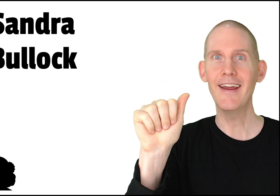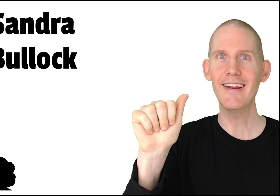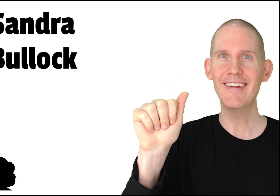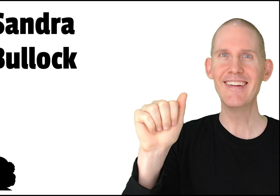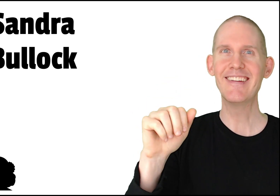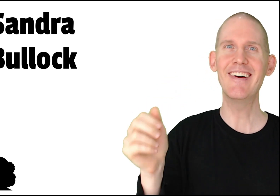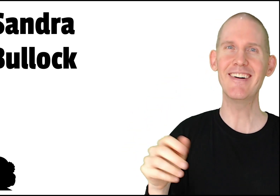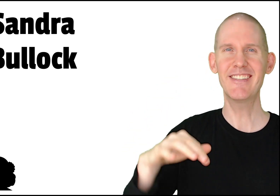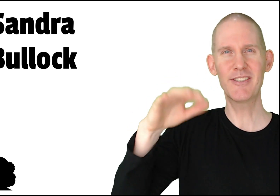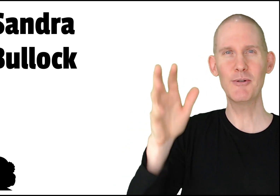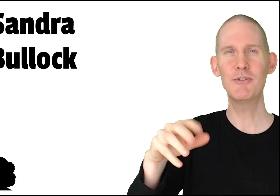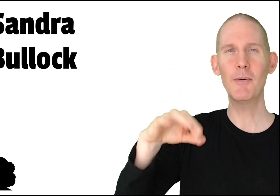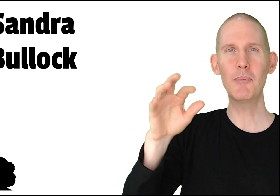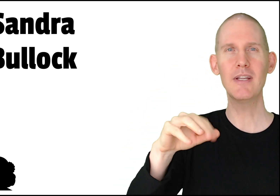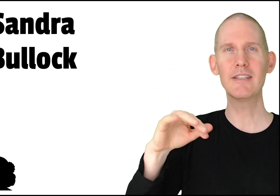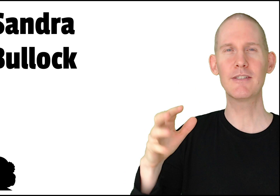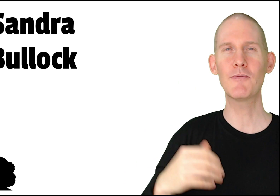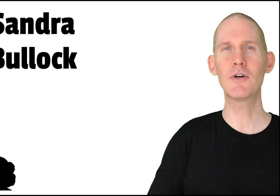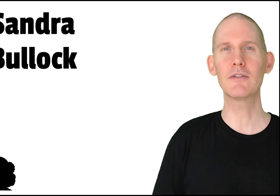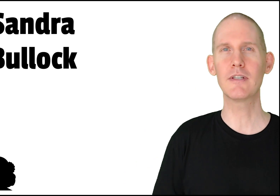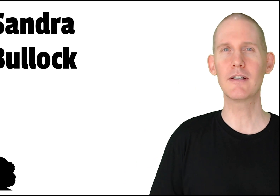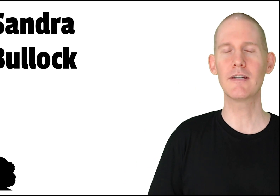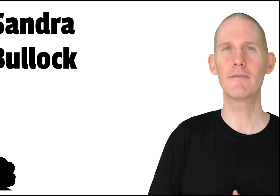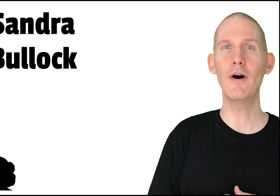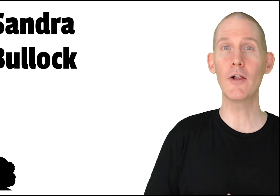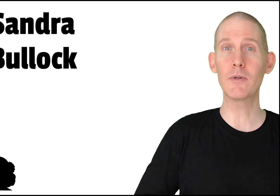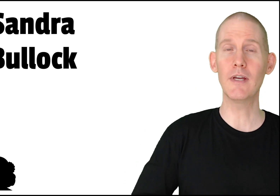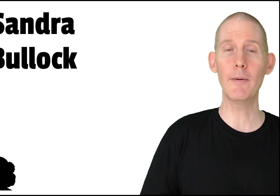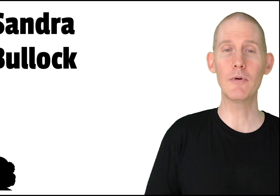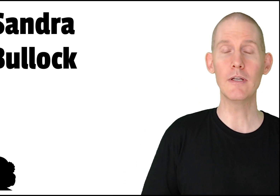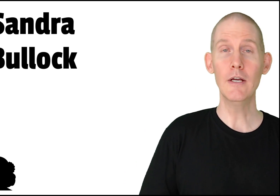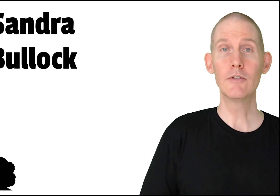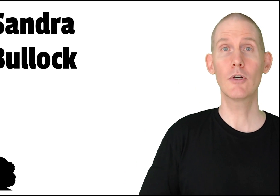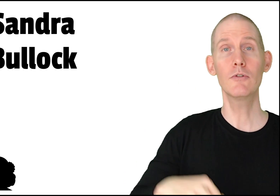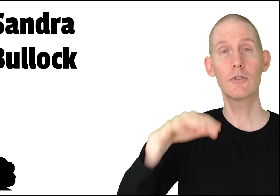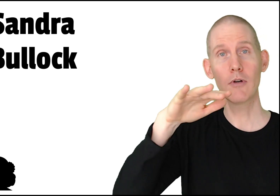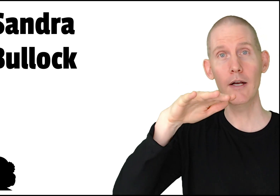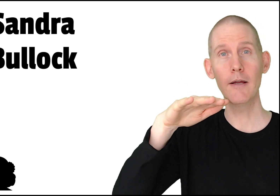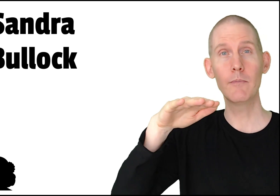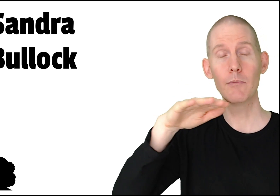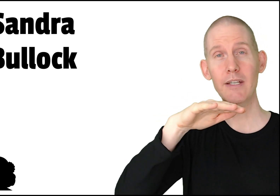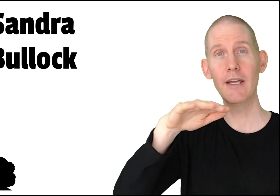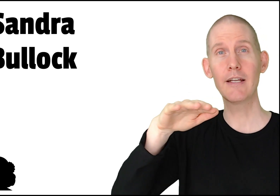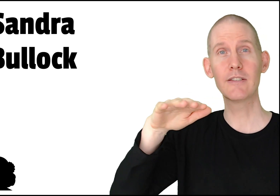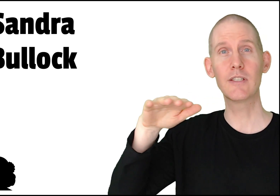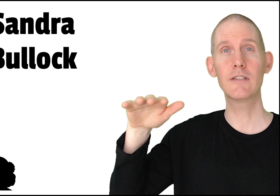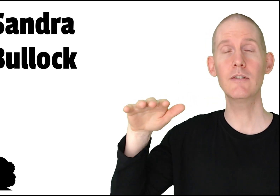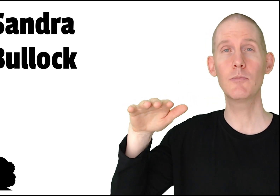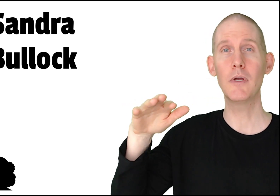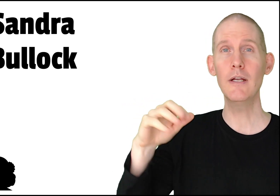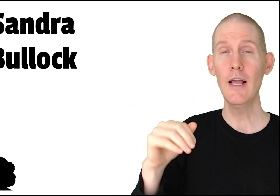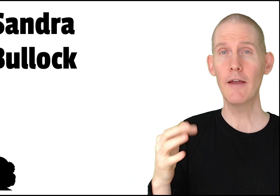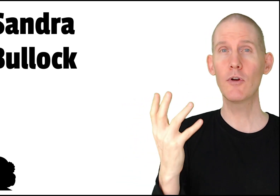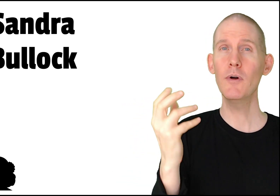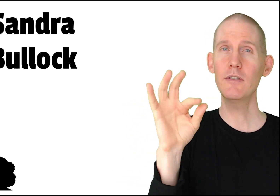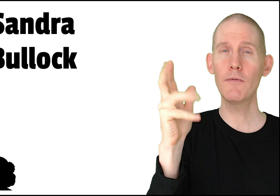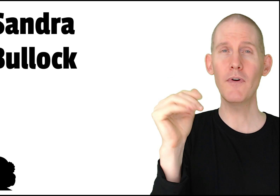S-A-N-D-R-A. No, it's just too jumpy and it's difficult to follow what's happening. So just trying to maintain a consistent speed. If you're going too fast